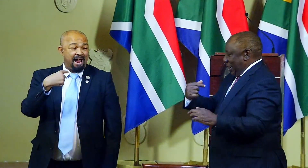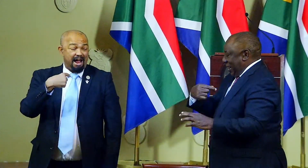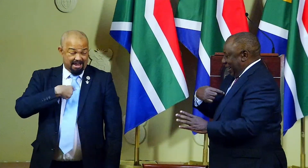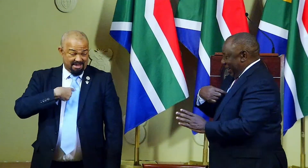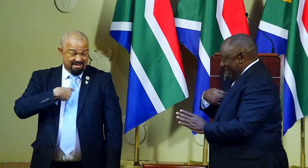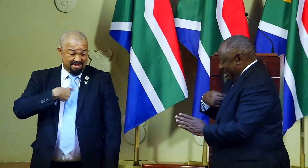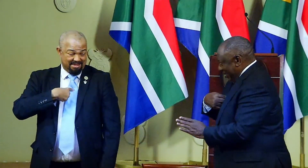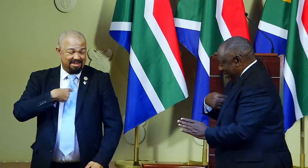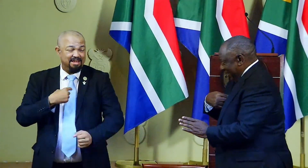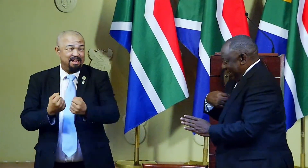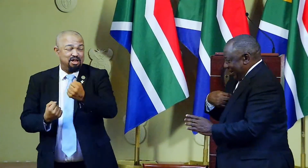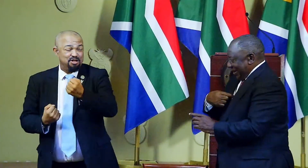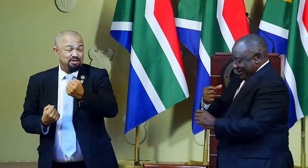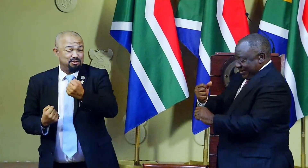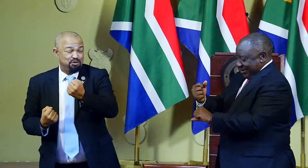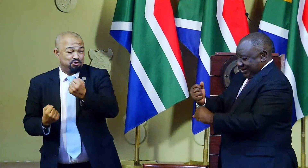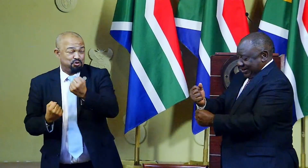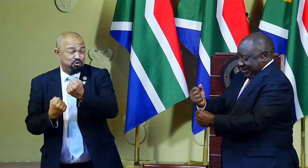I